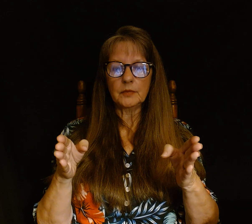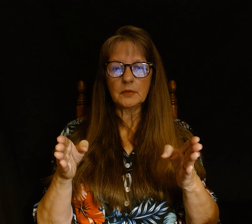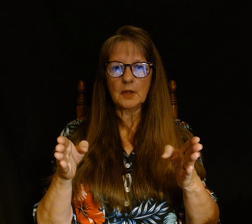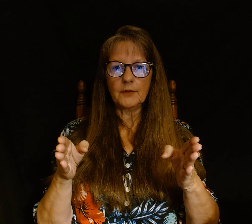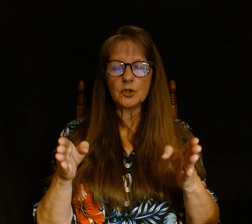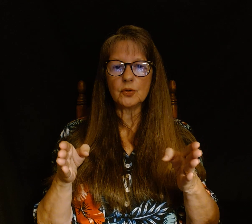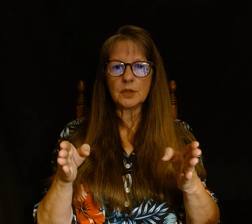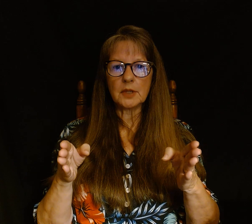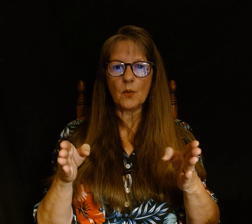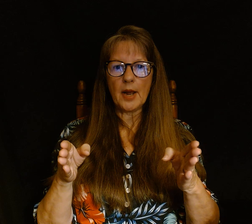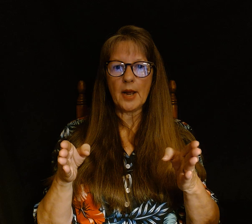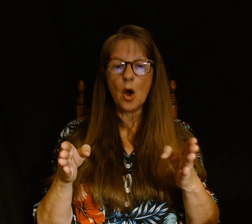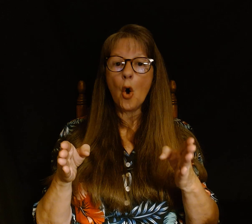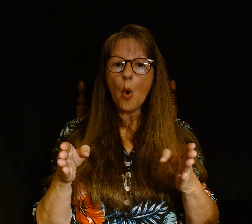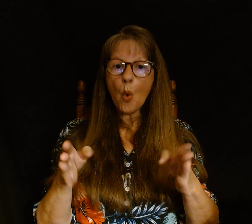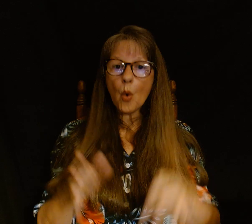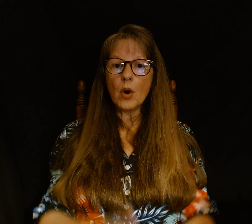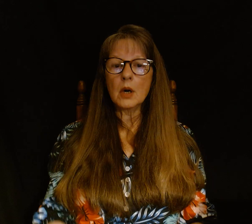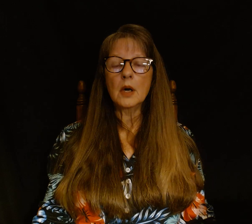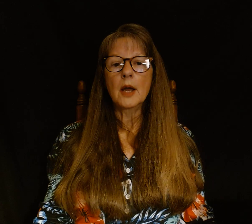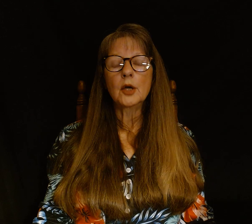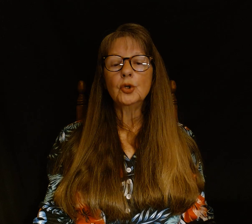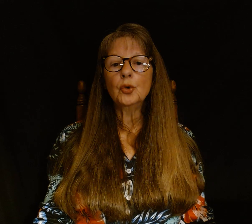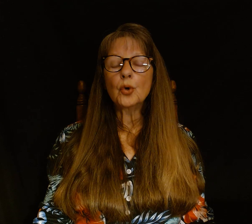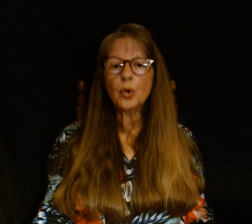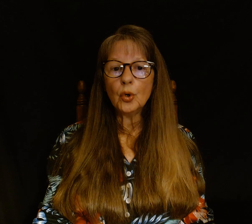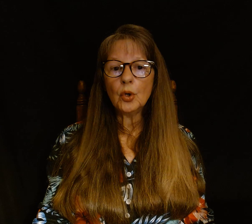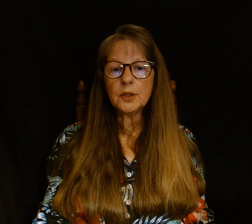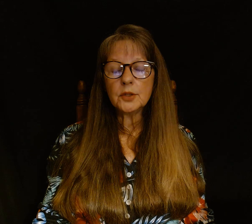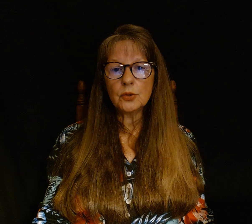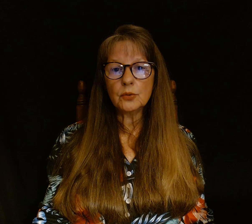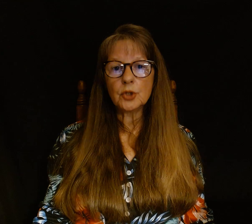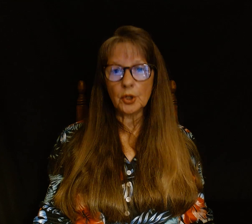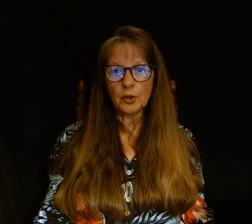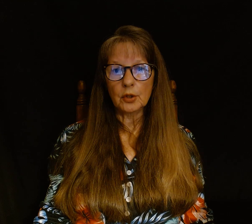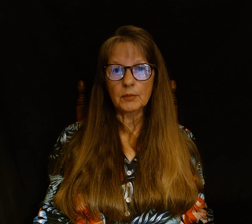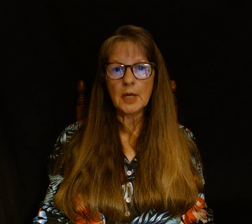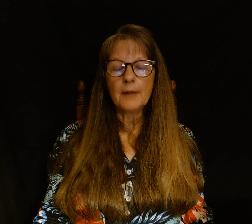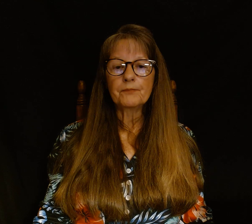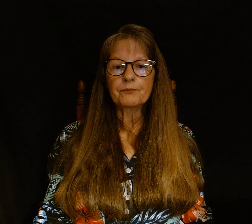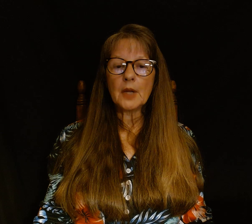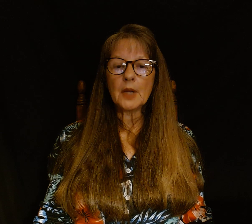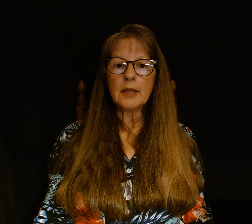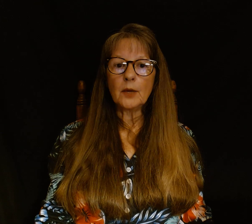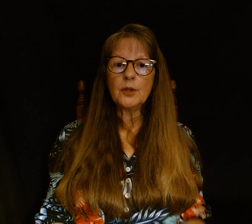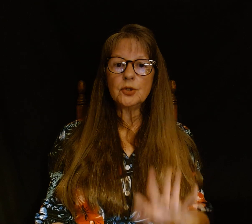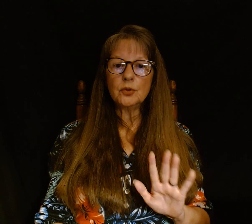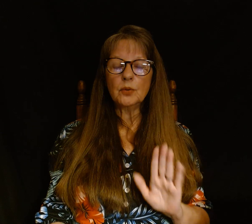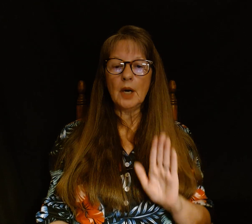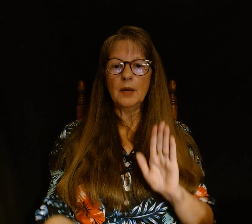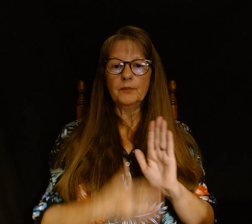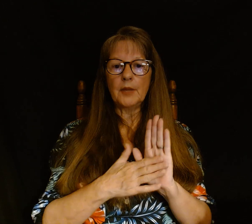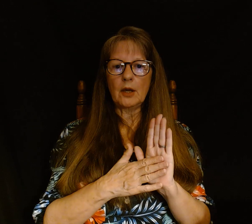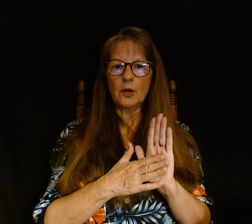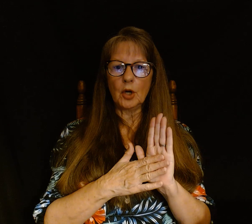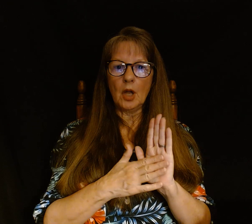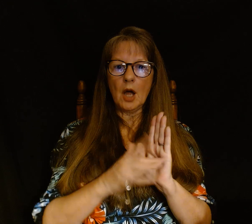if it's used in that way. Or you could do term, like we do, like on a clock, we